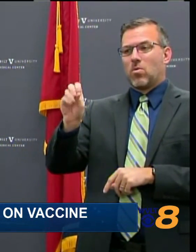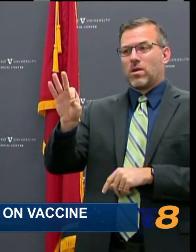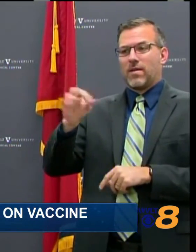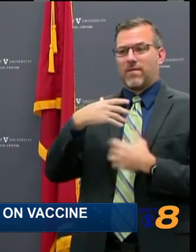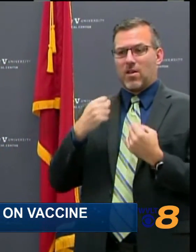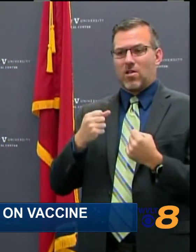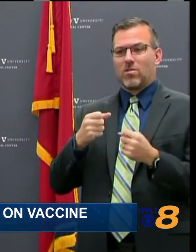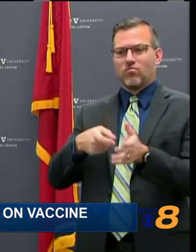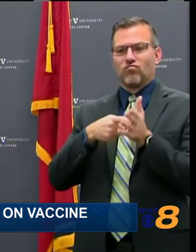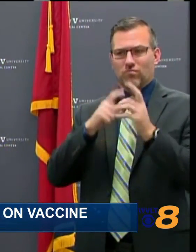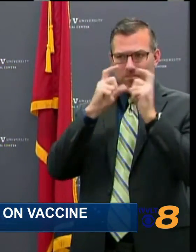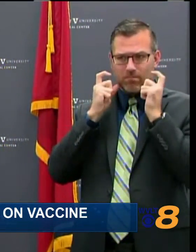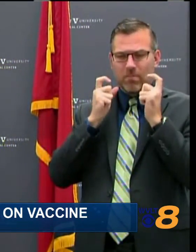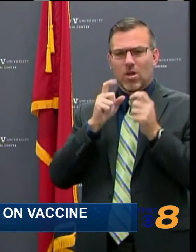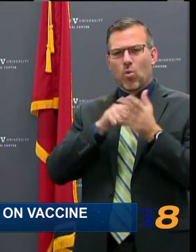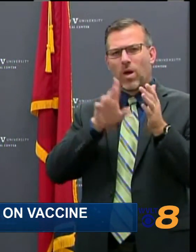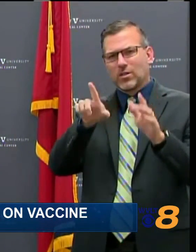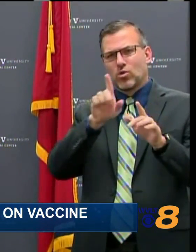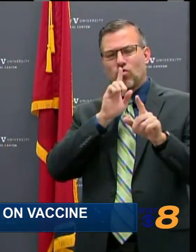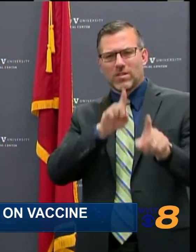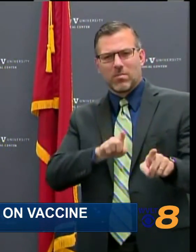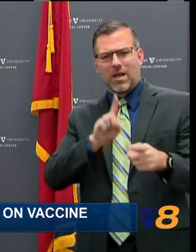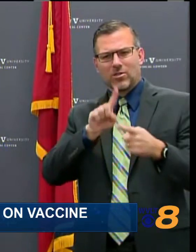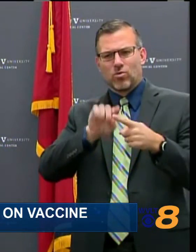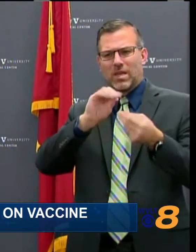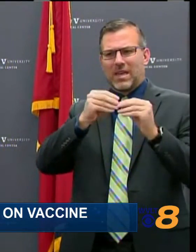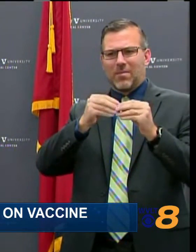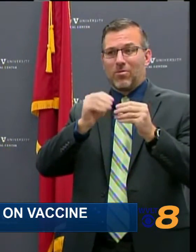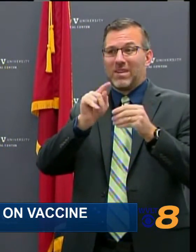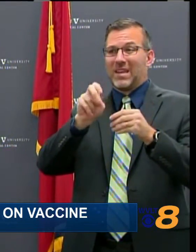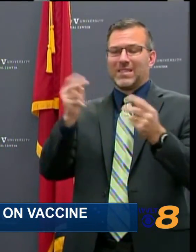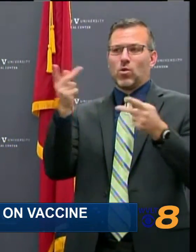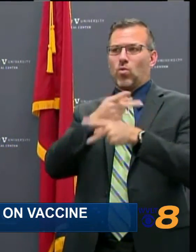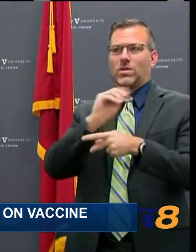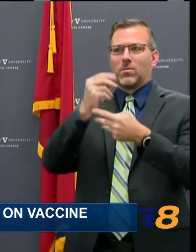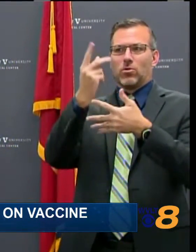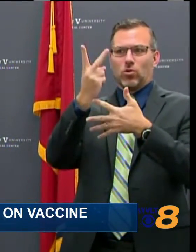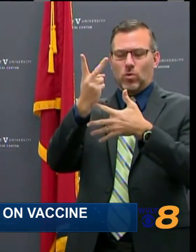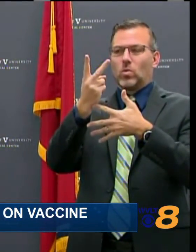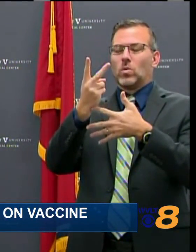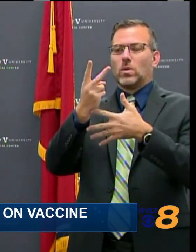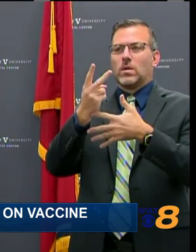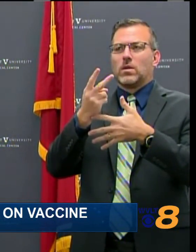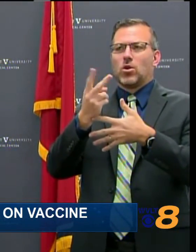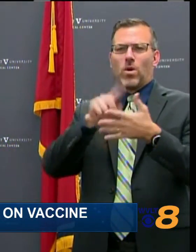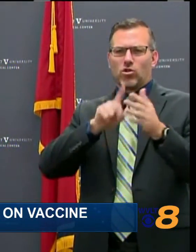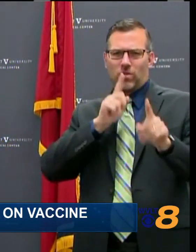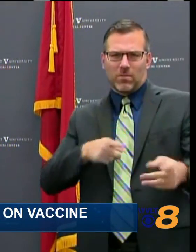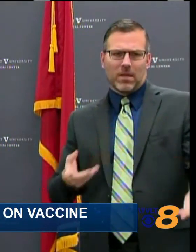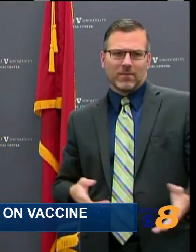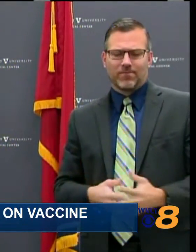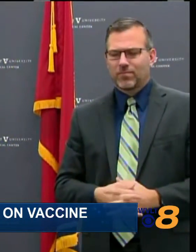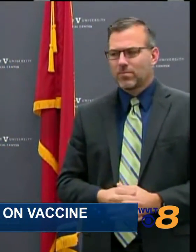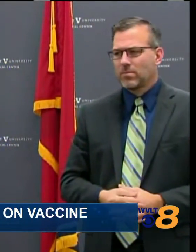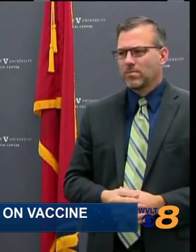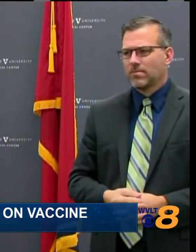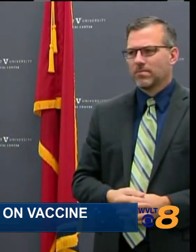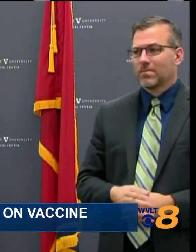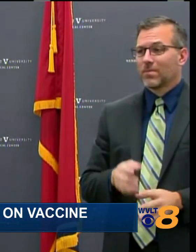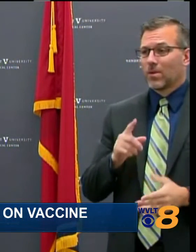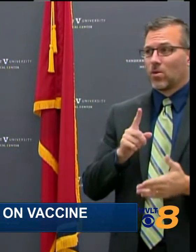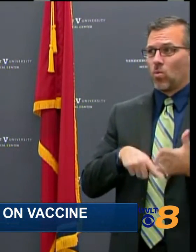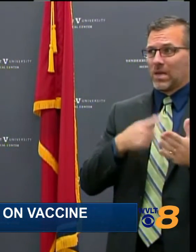mandate. What's your response to that ranking, and what needs to change moving forward in your response to the Board of Health? Yeah, I think that what I